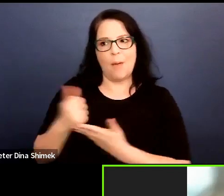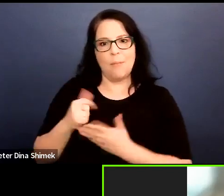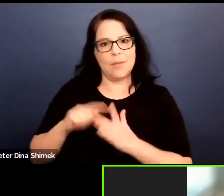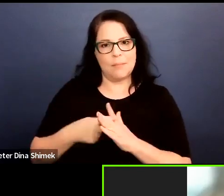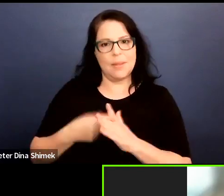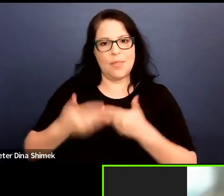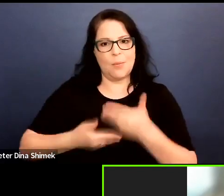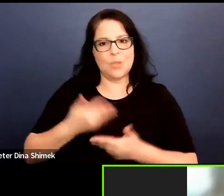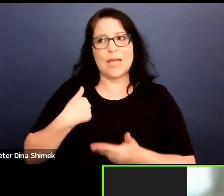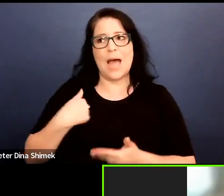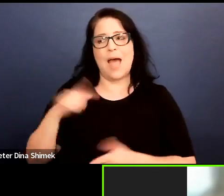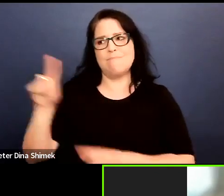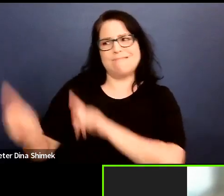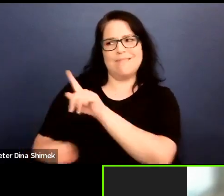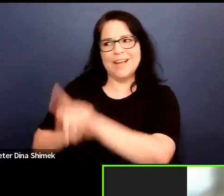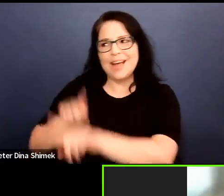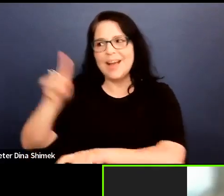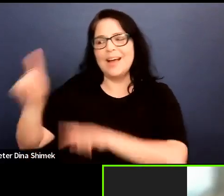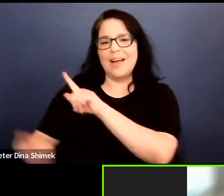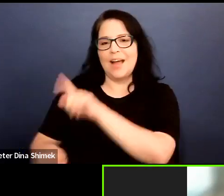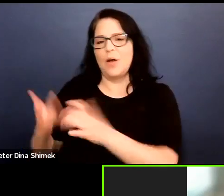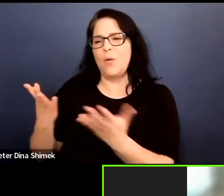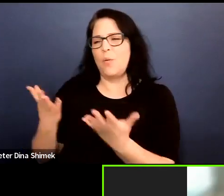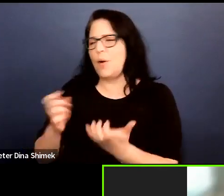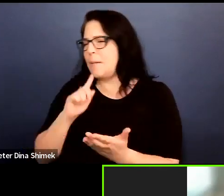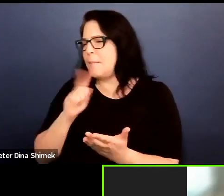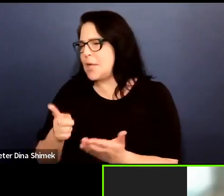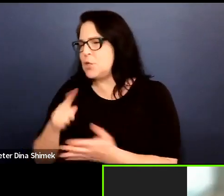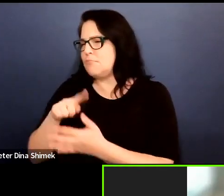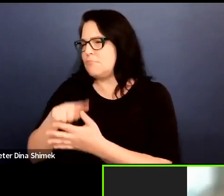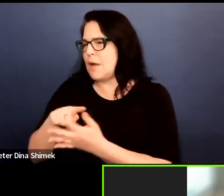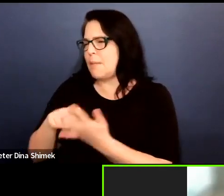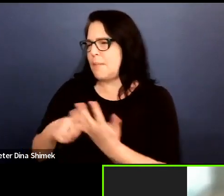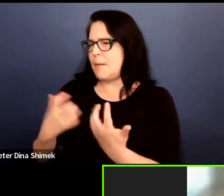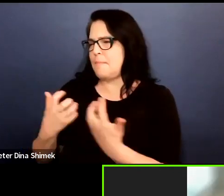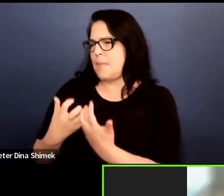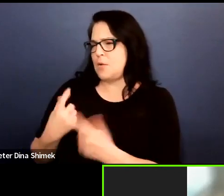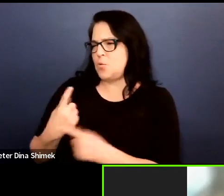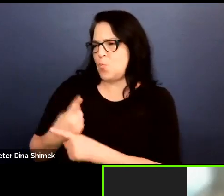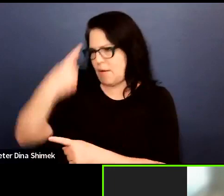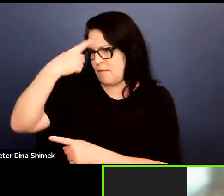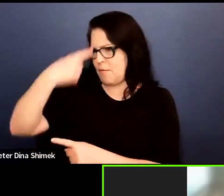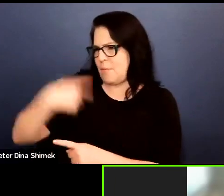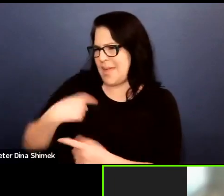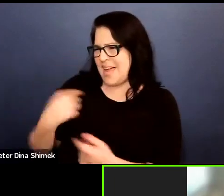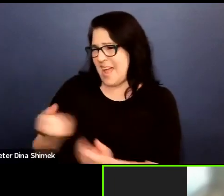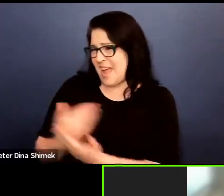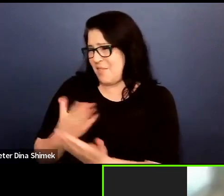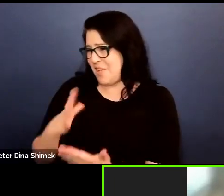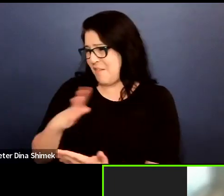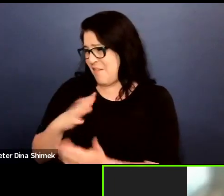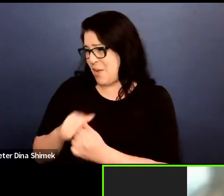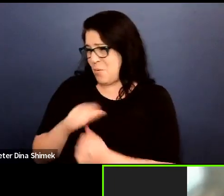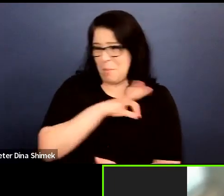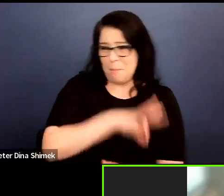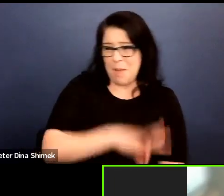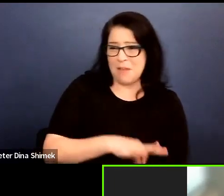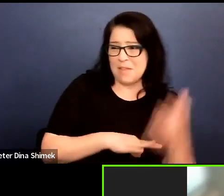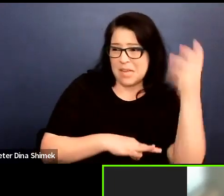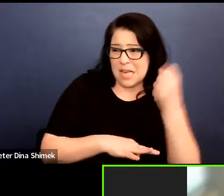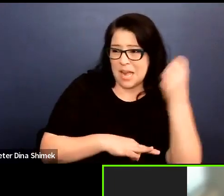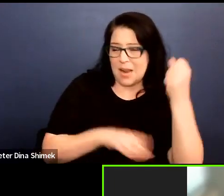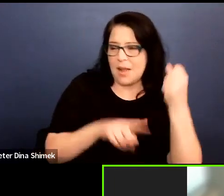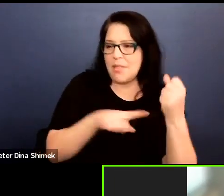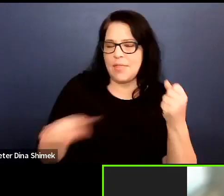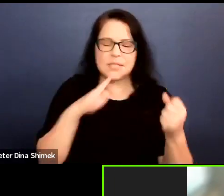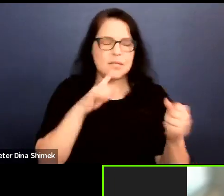had my questions. I wanted to make sure, okay, is this right for me? Is everything going to be okay with my benefits? And they reassured me